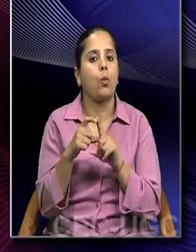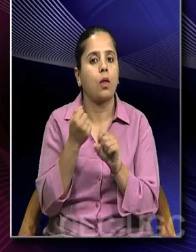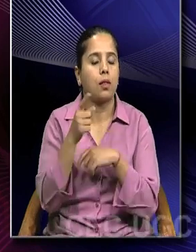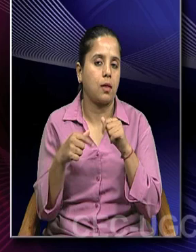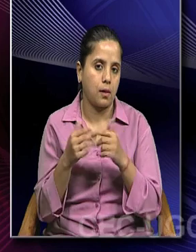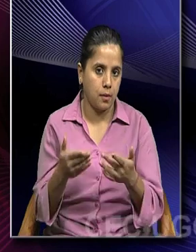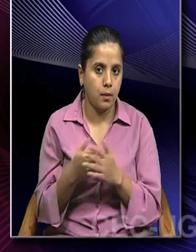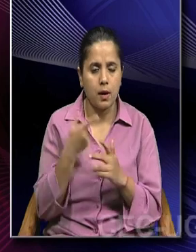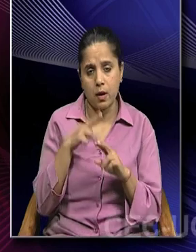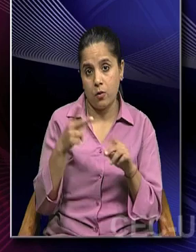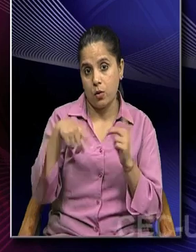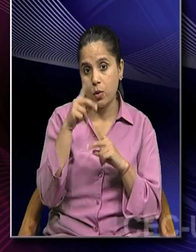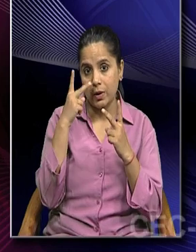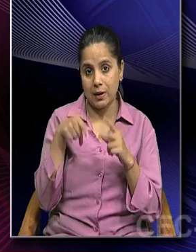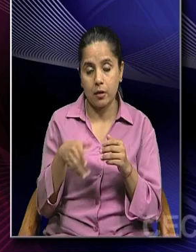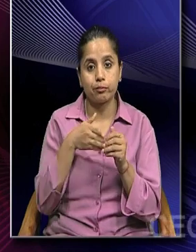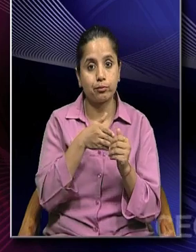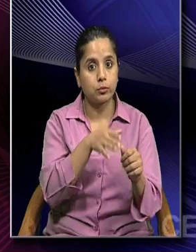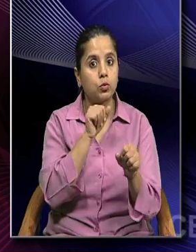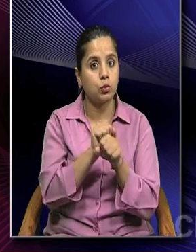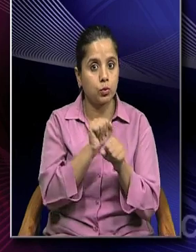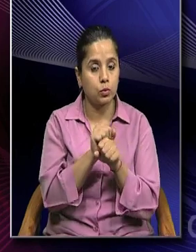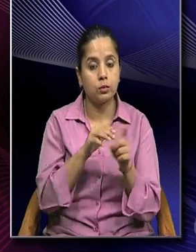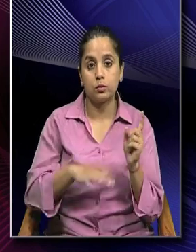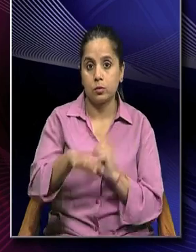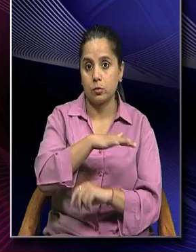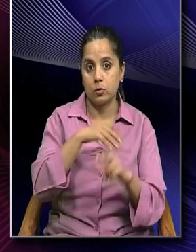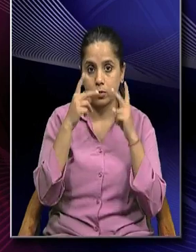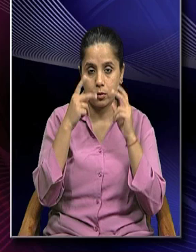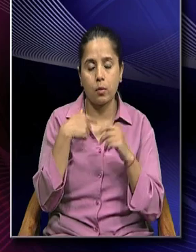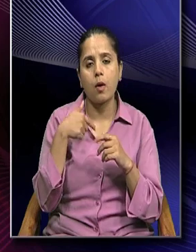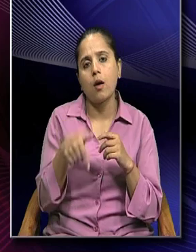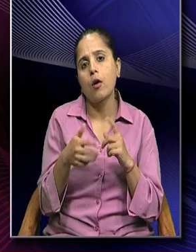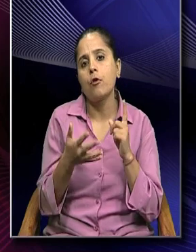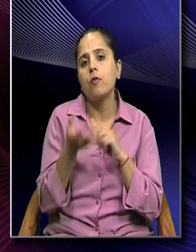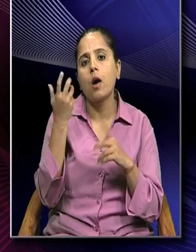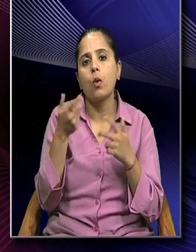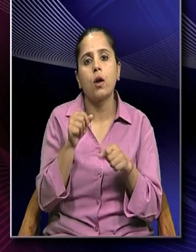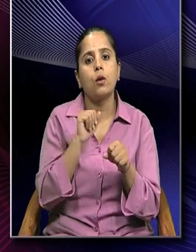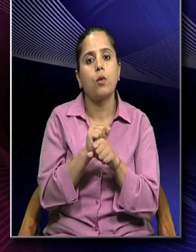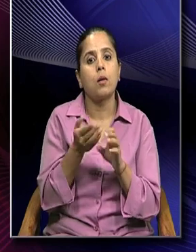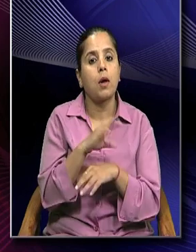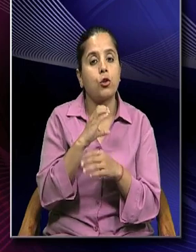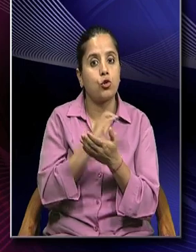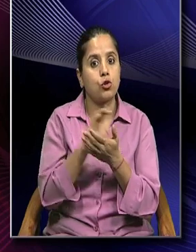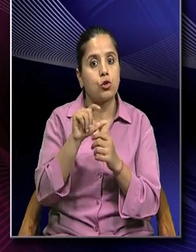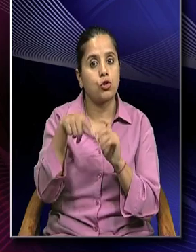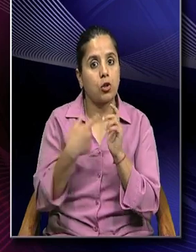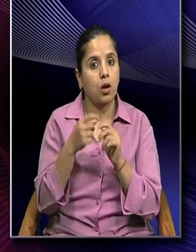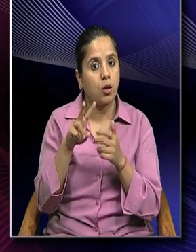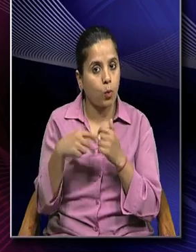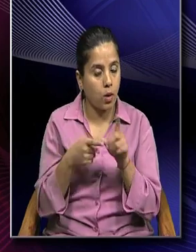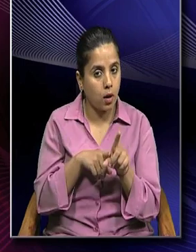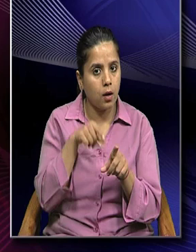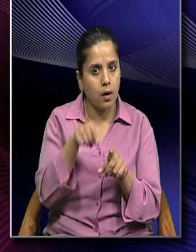If we look at the leading work in this area, in this field, we find that the work by Chakravarti, it provides